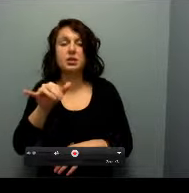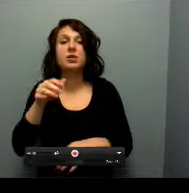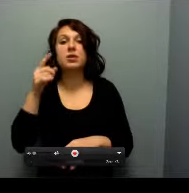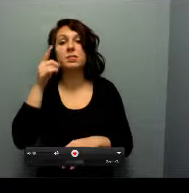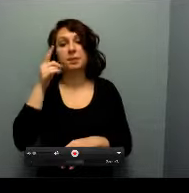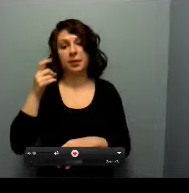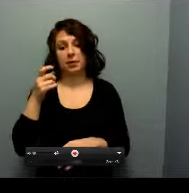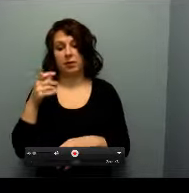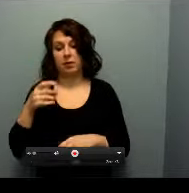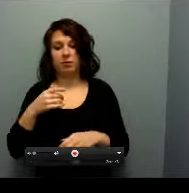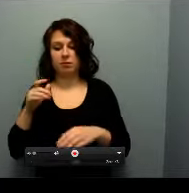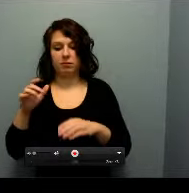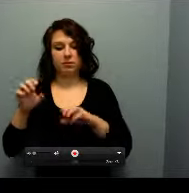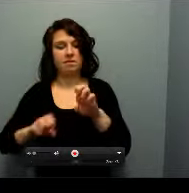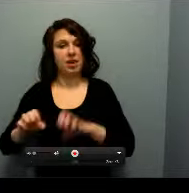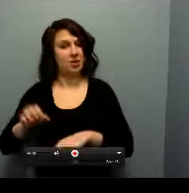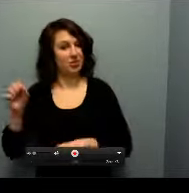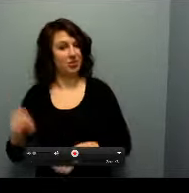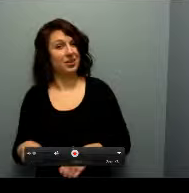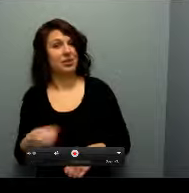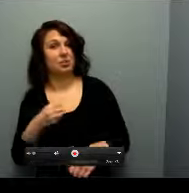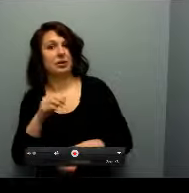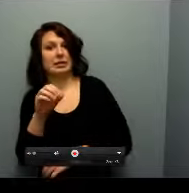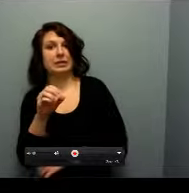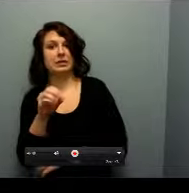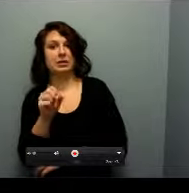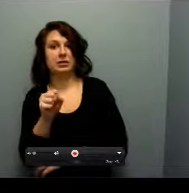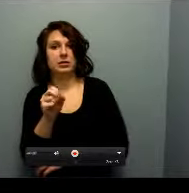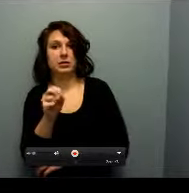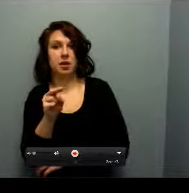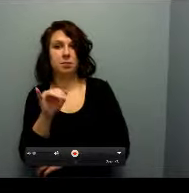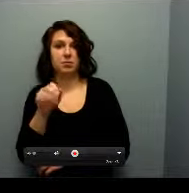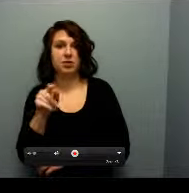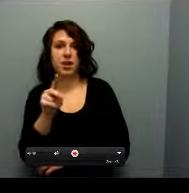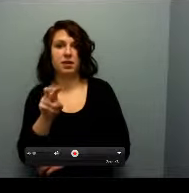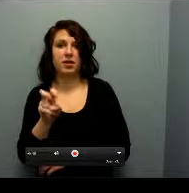and also make it a good experience for both you and the employee.